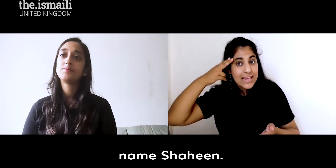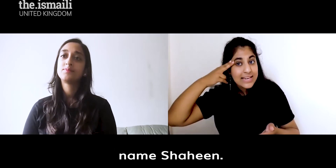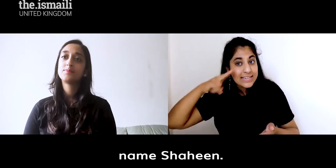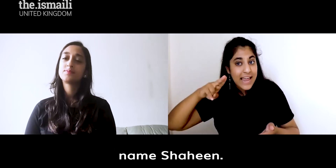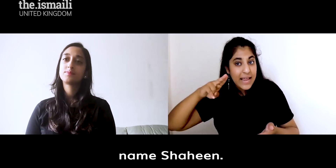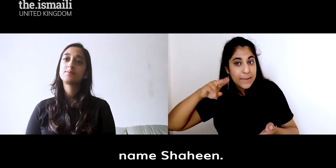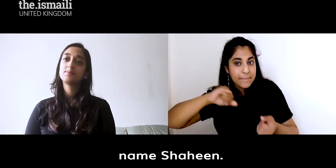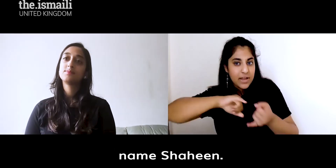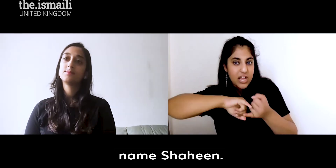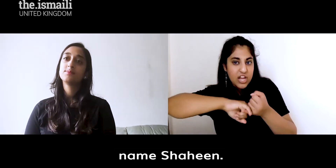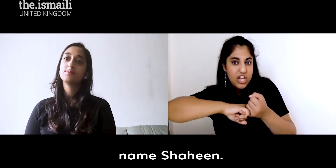name